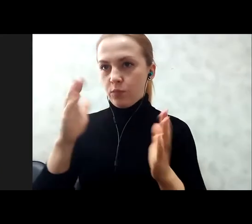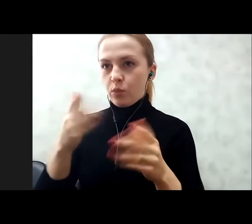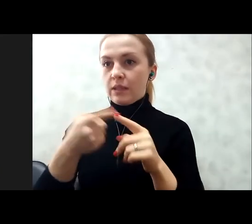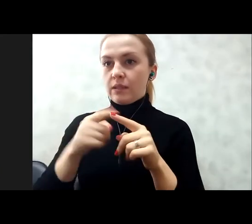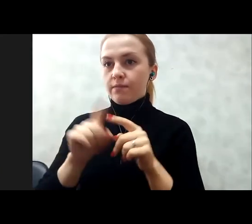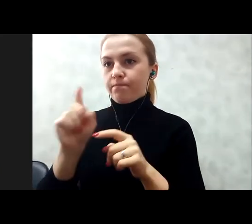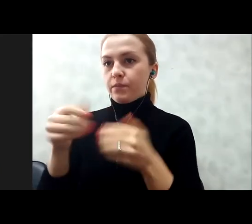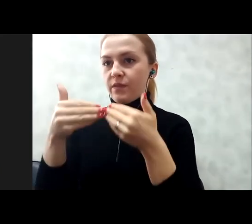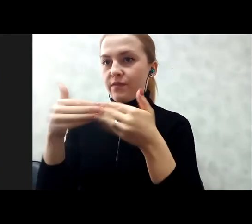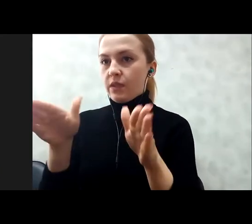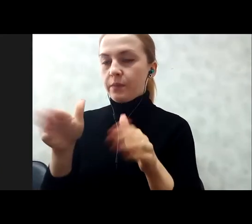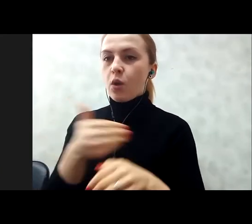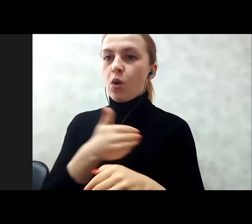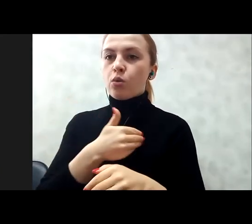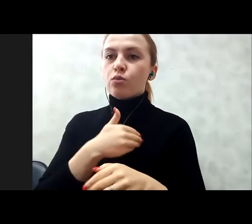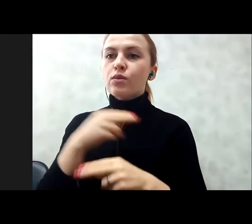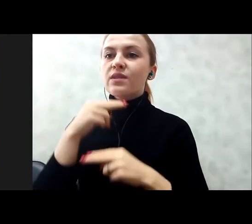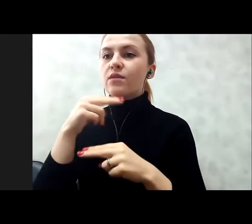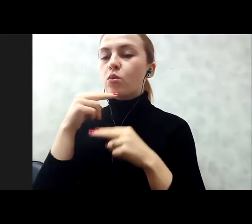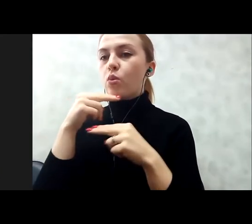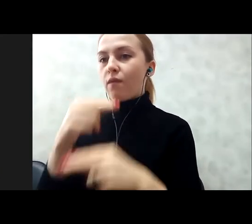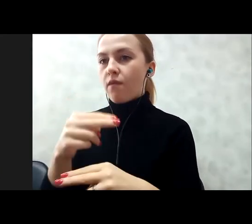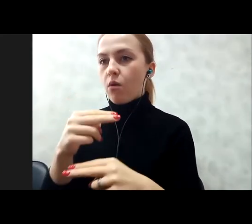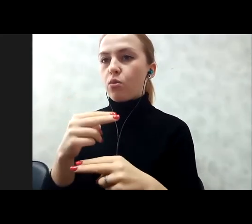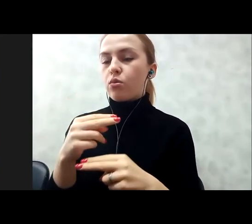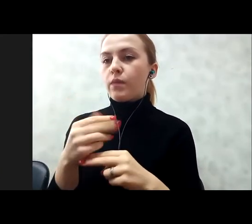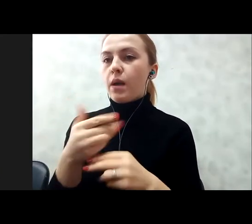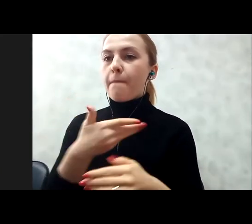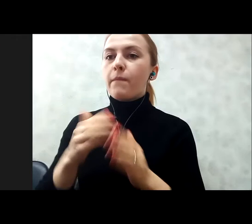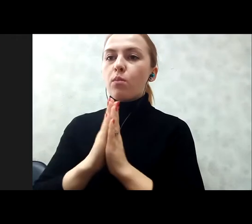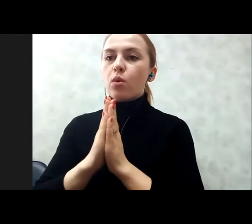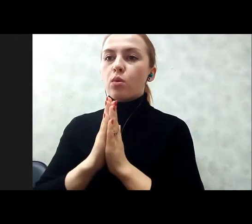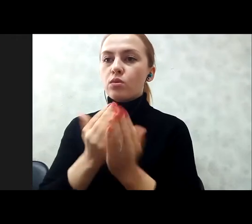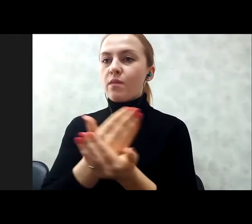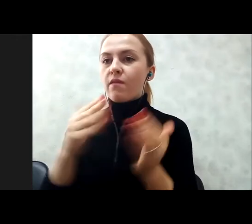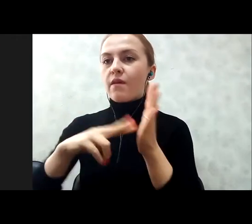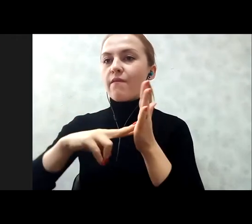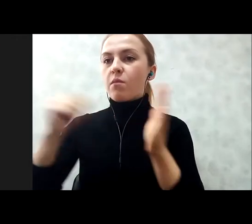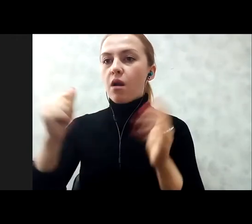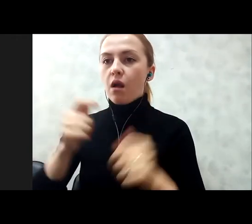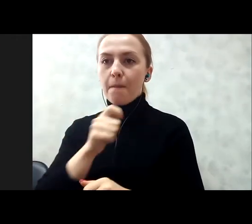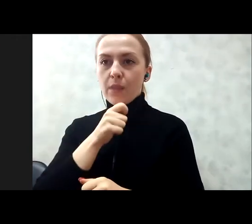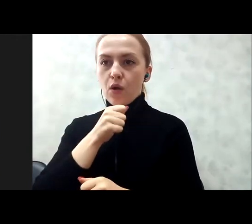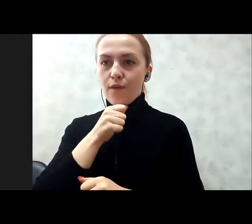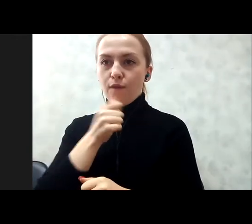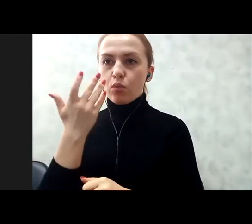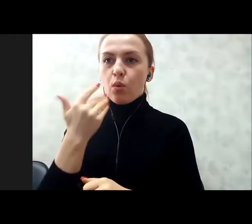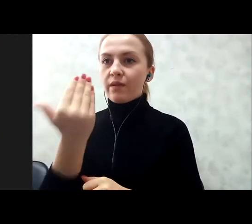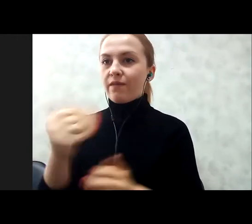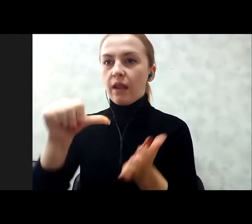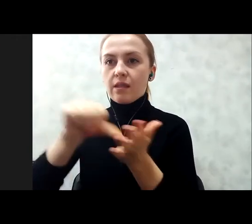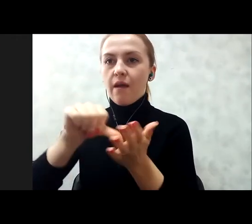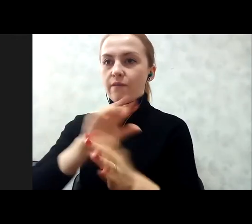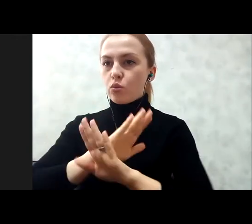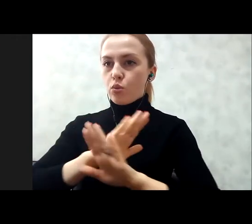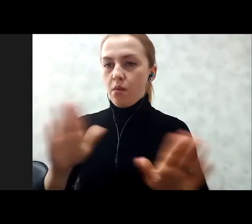made by other participants, just be attentive there. As for our rules,